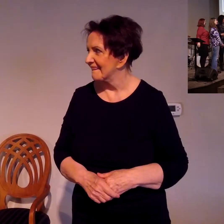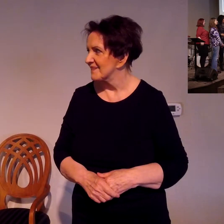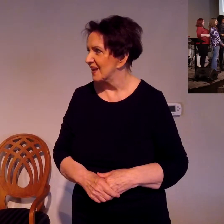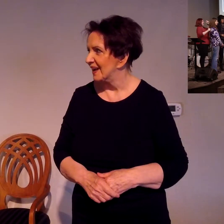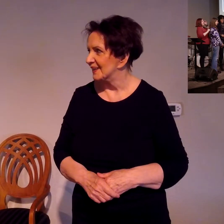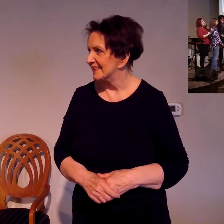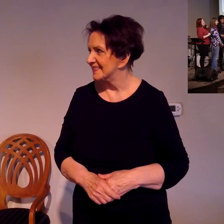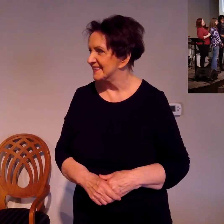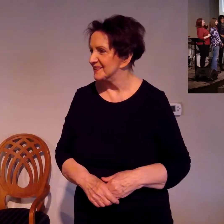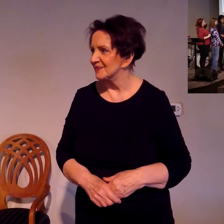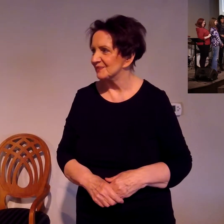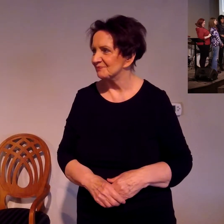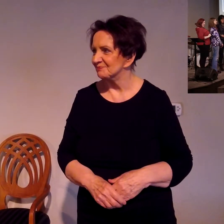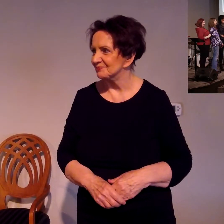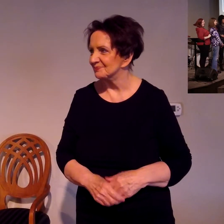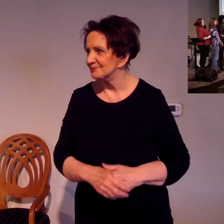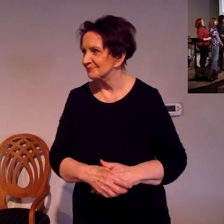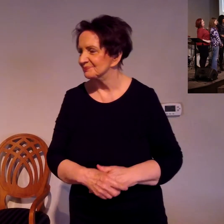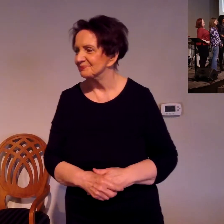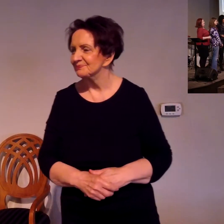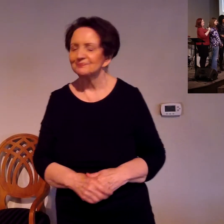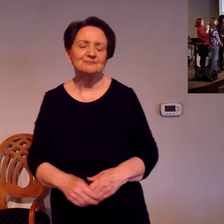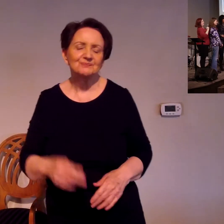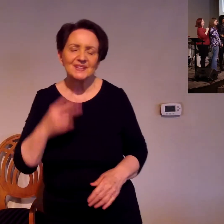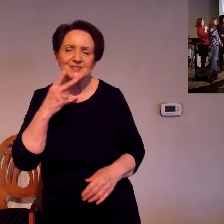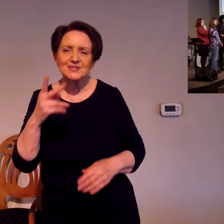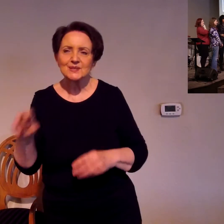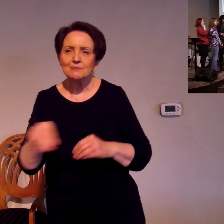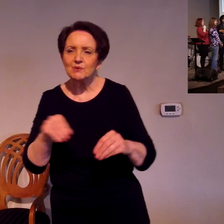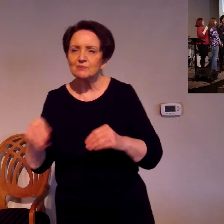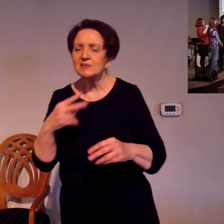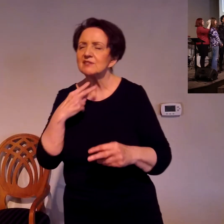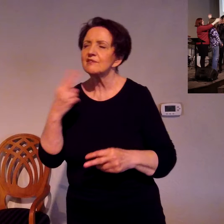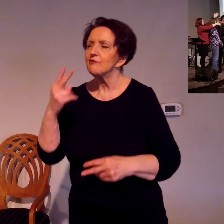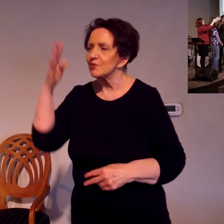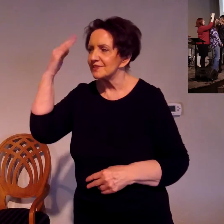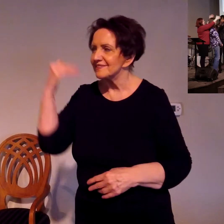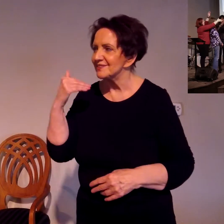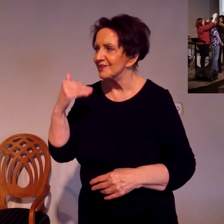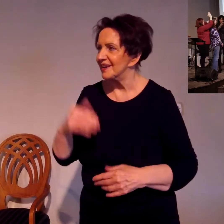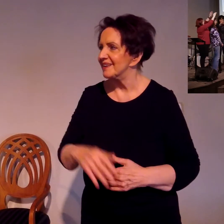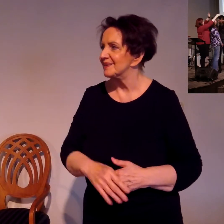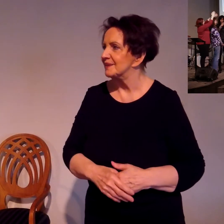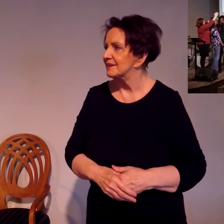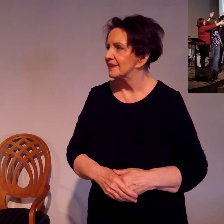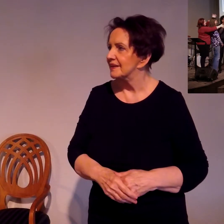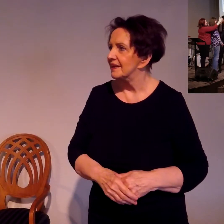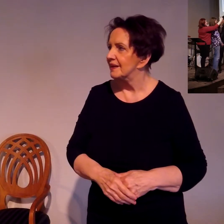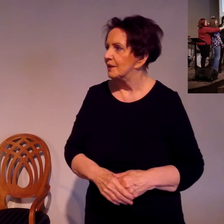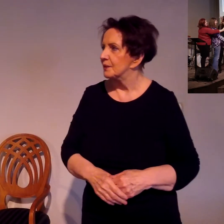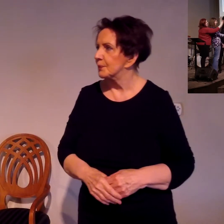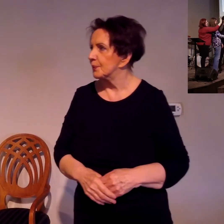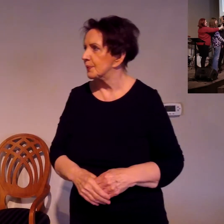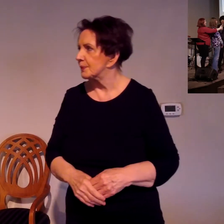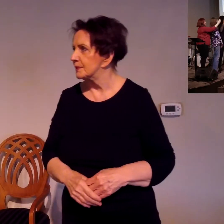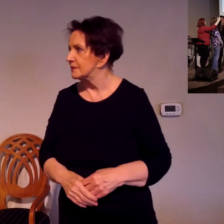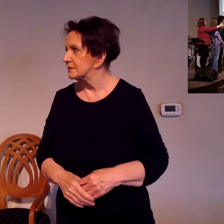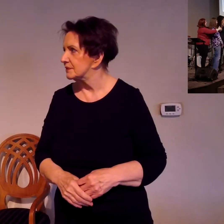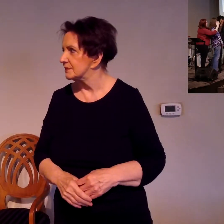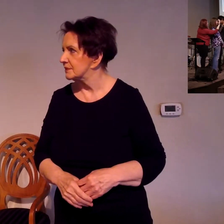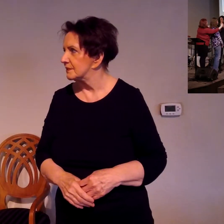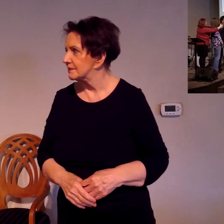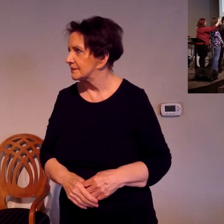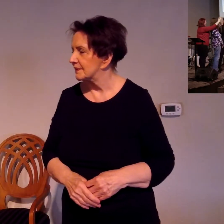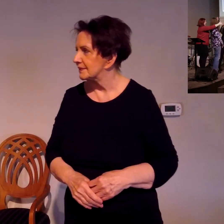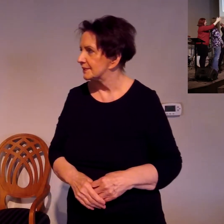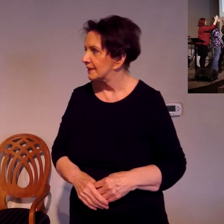There we go. Okay, now let's see the movements of the voices in your head. Okay, voices in your head. Okay, so now all the ways